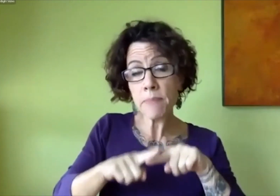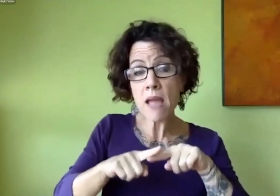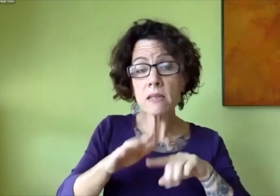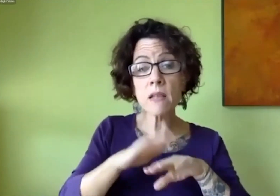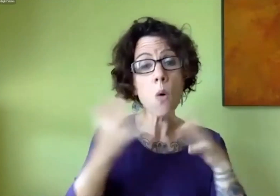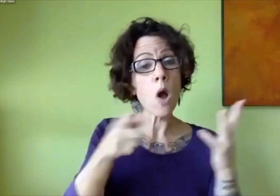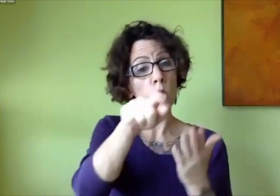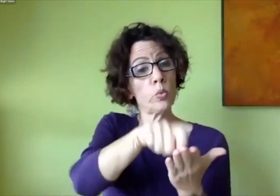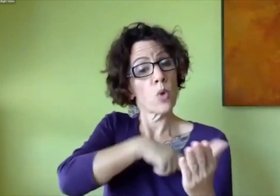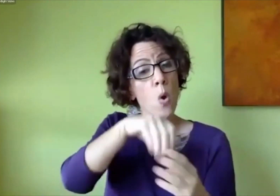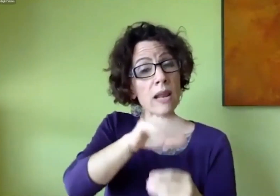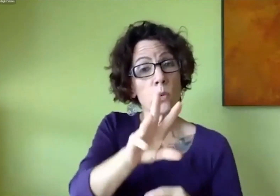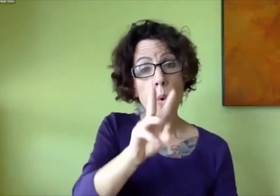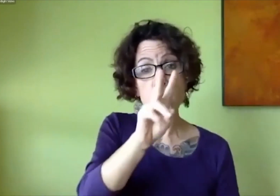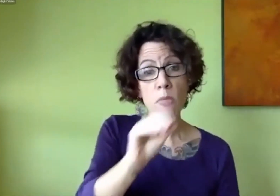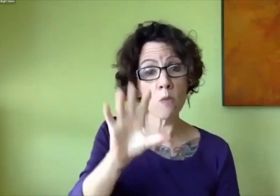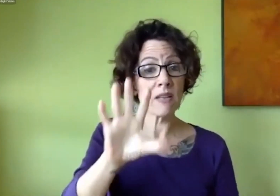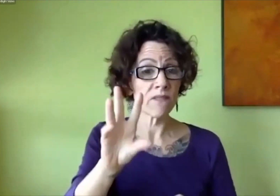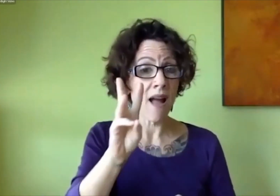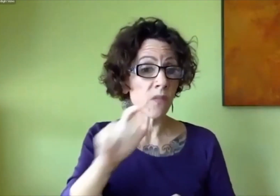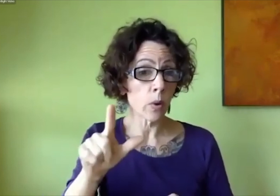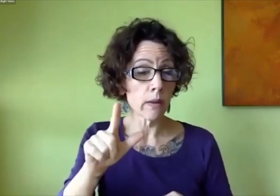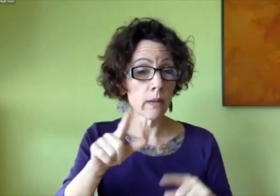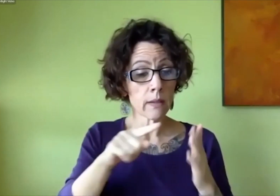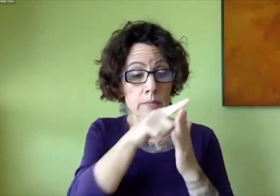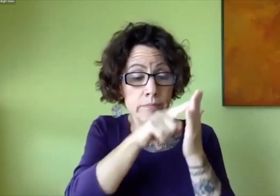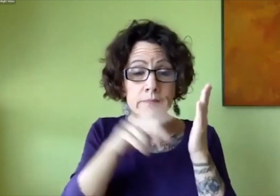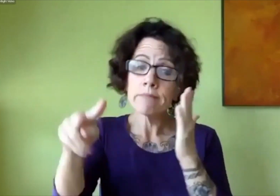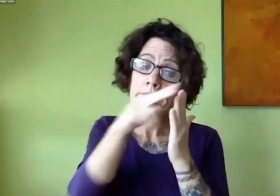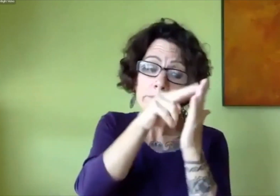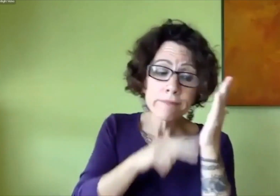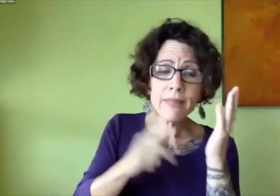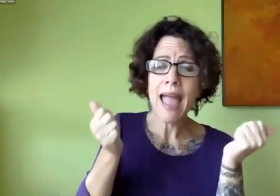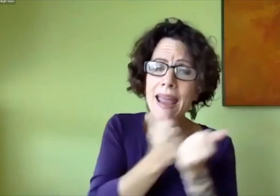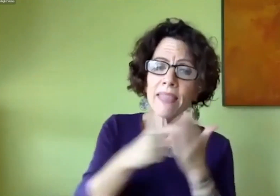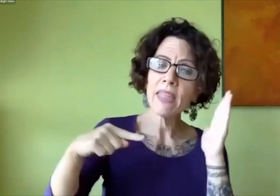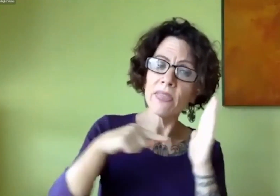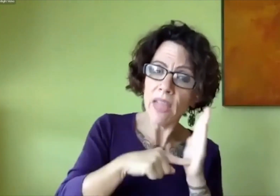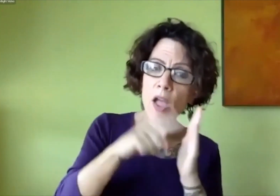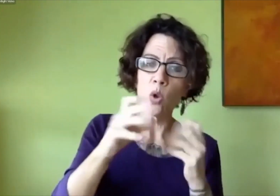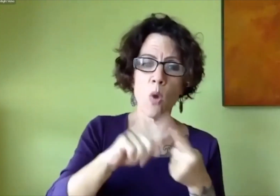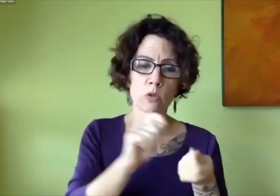The answer is it depends what you've written in your 2005 will.